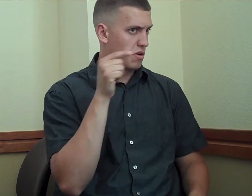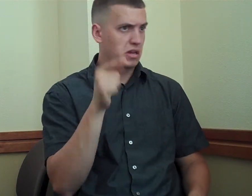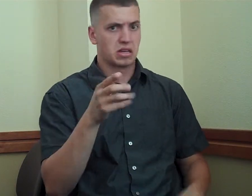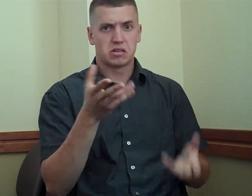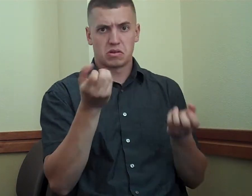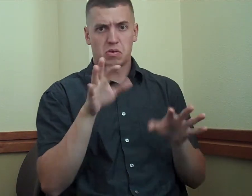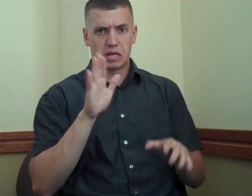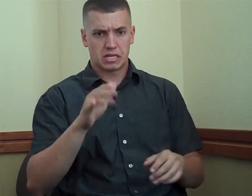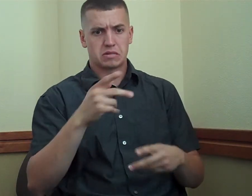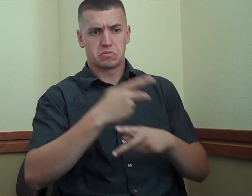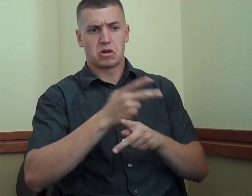pigs.